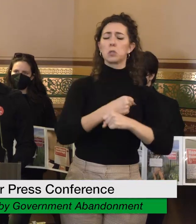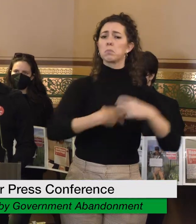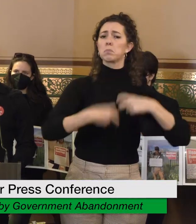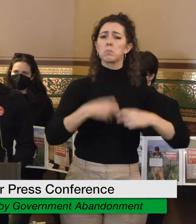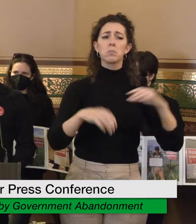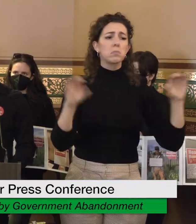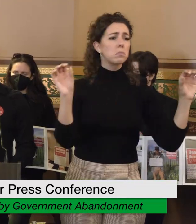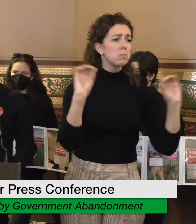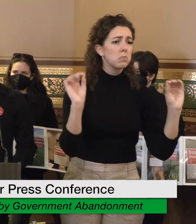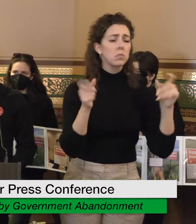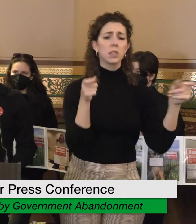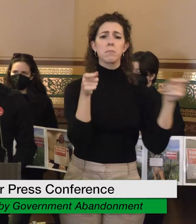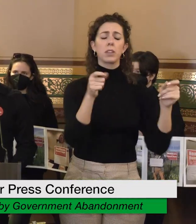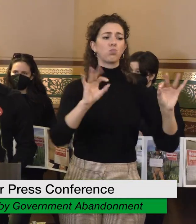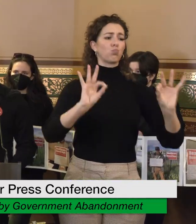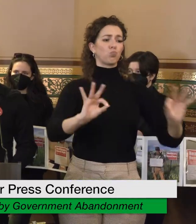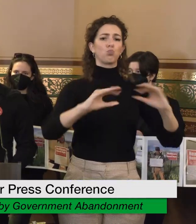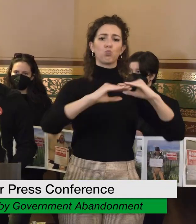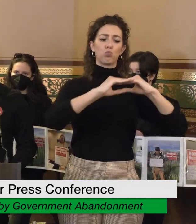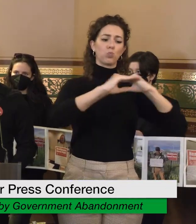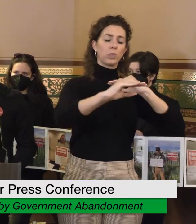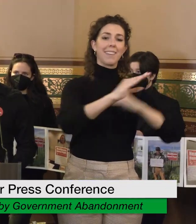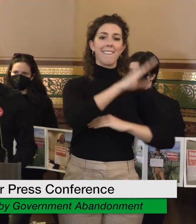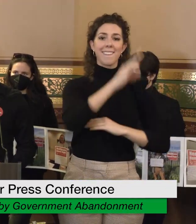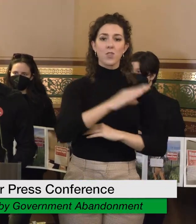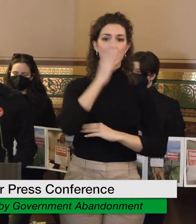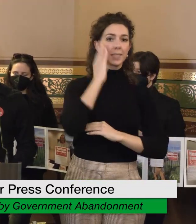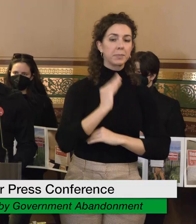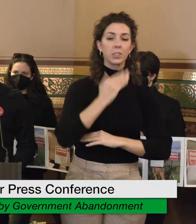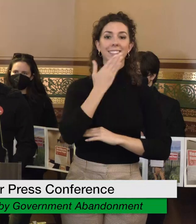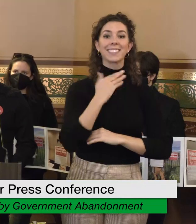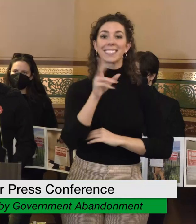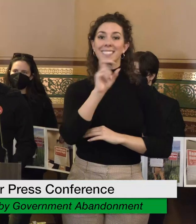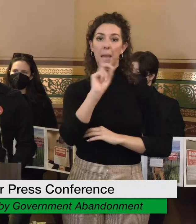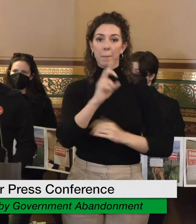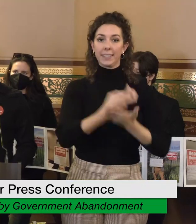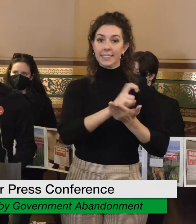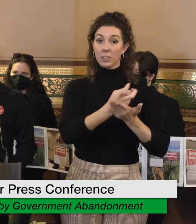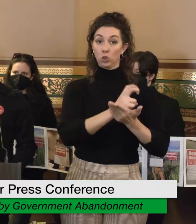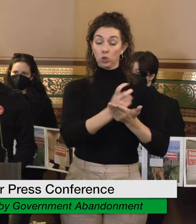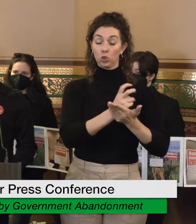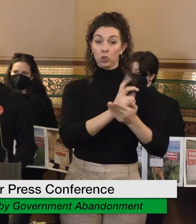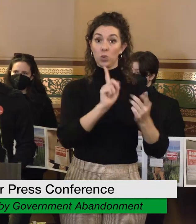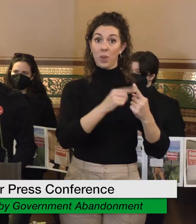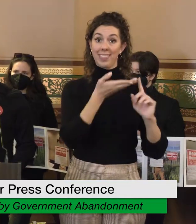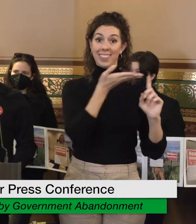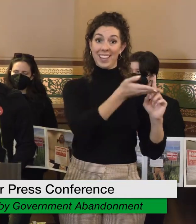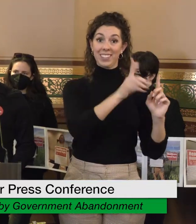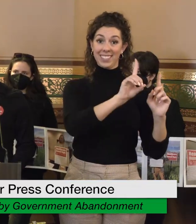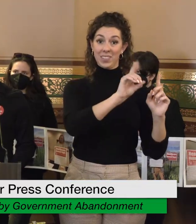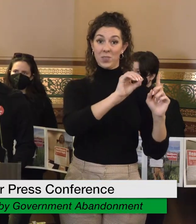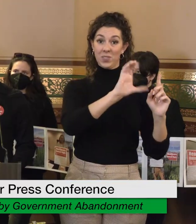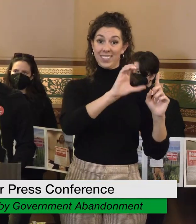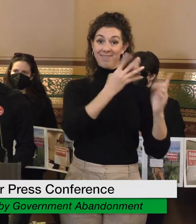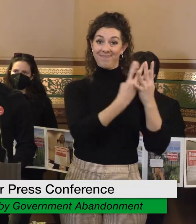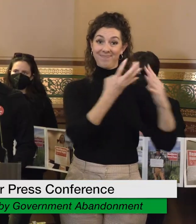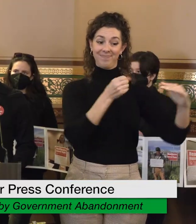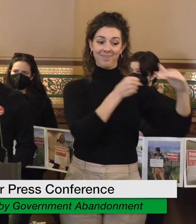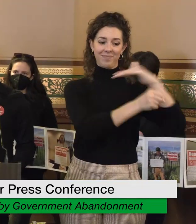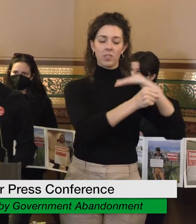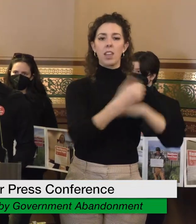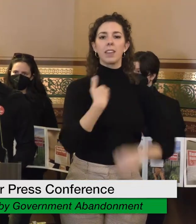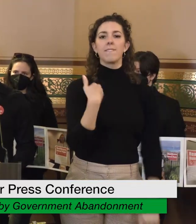issues. I had never once had a diabetic seizure. In the care of the Department of Corrections, I